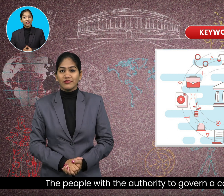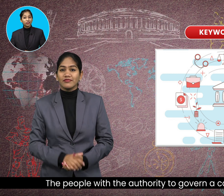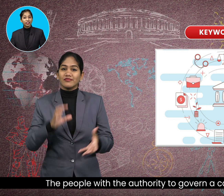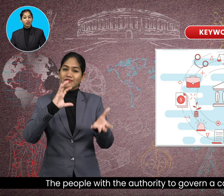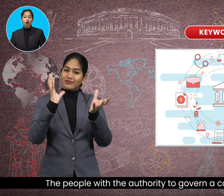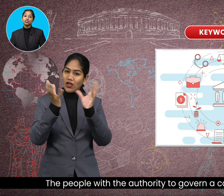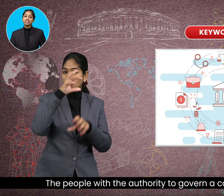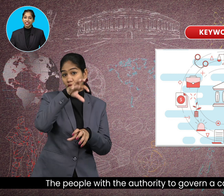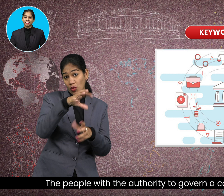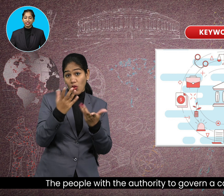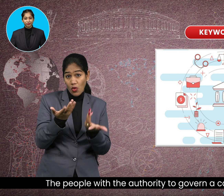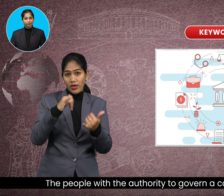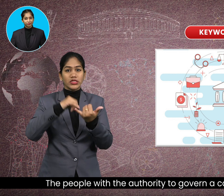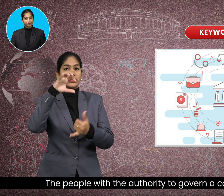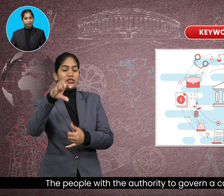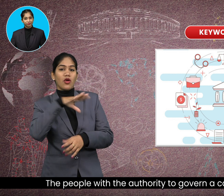a country or state.